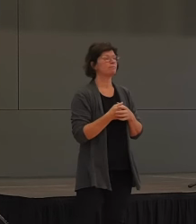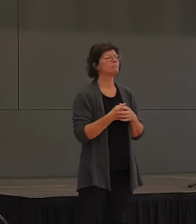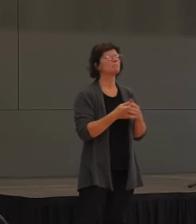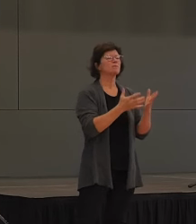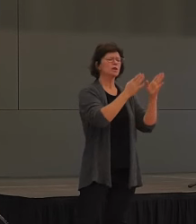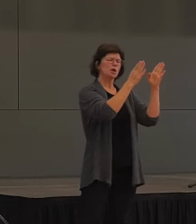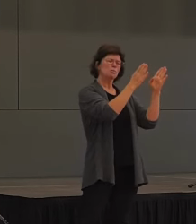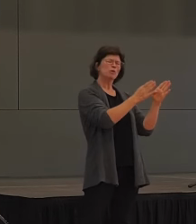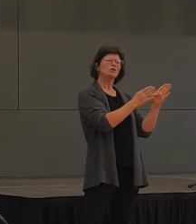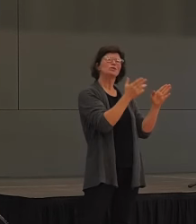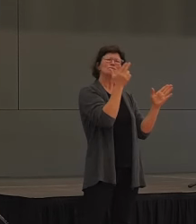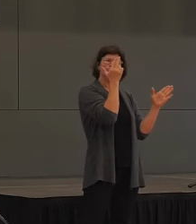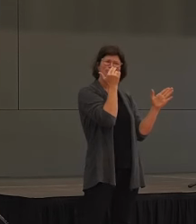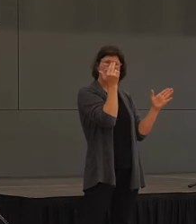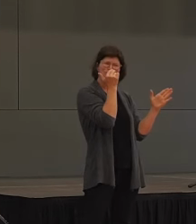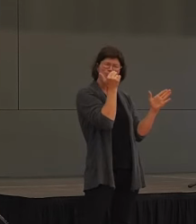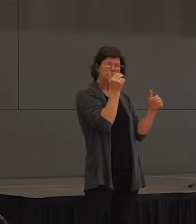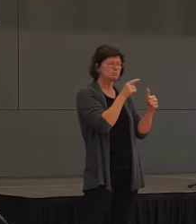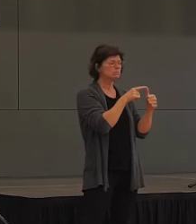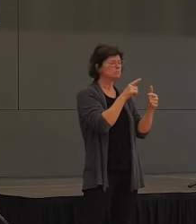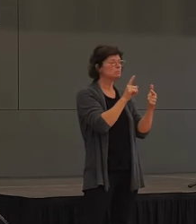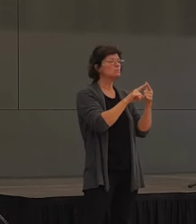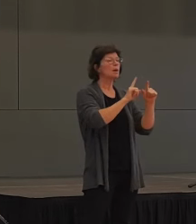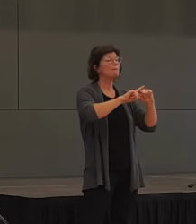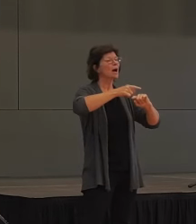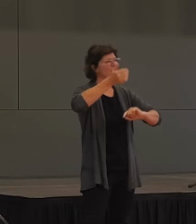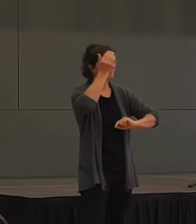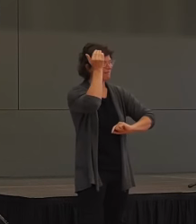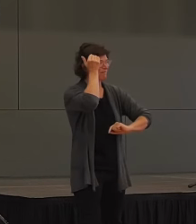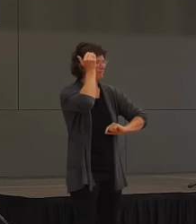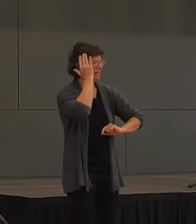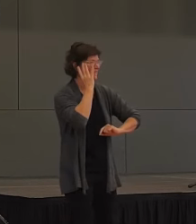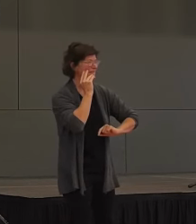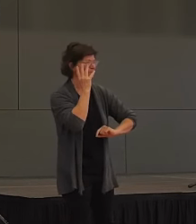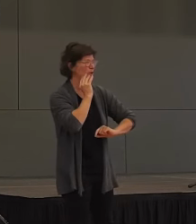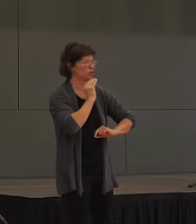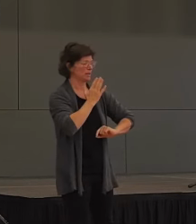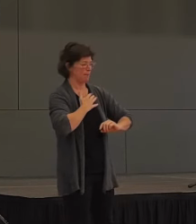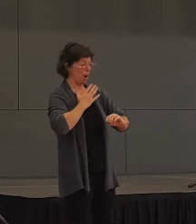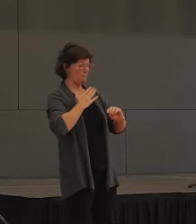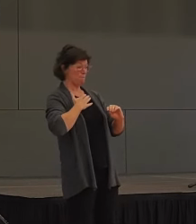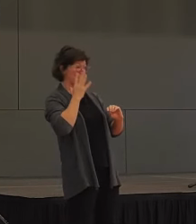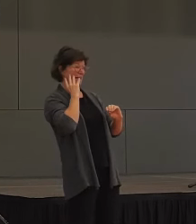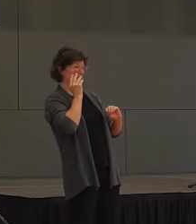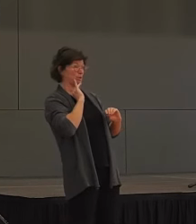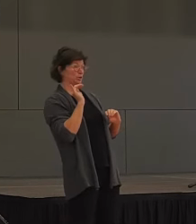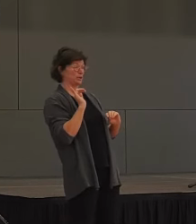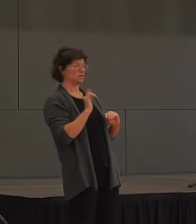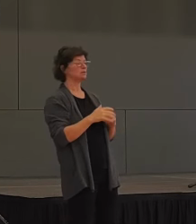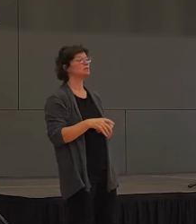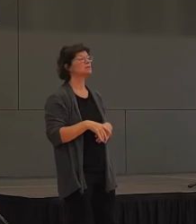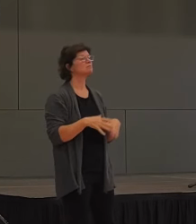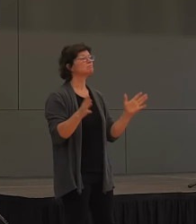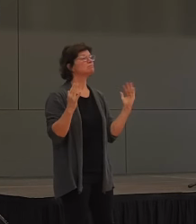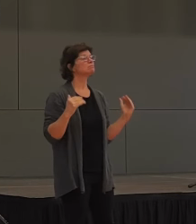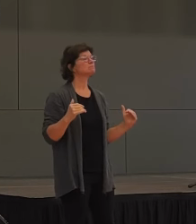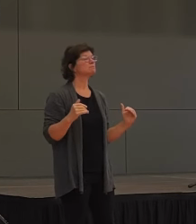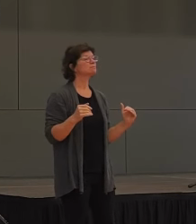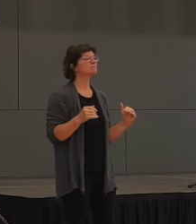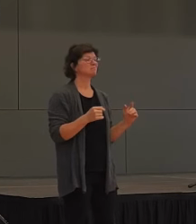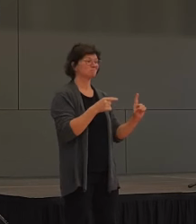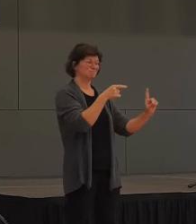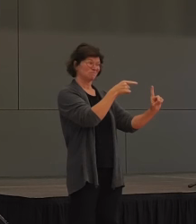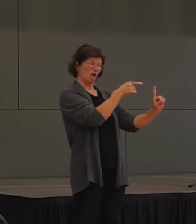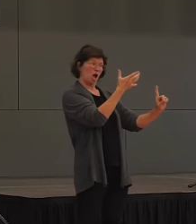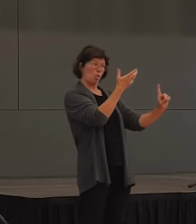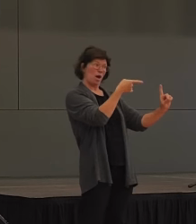of humor, but also someone who is knowledgeable about what I'm going through. I would need someone who believes that I